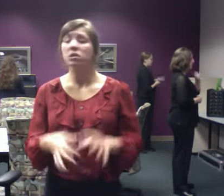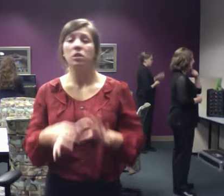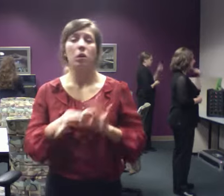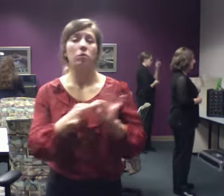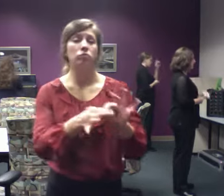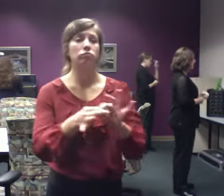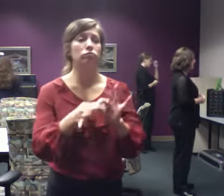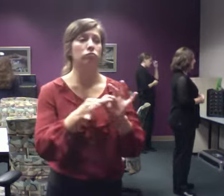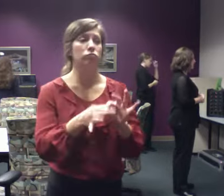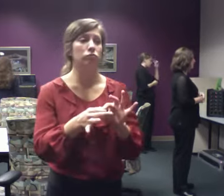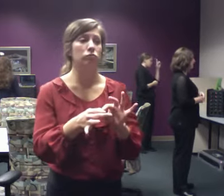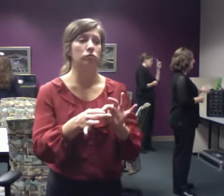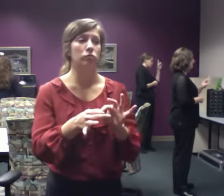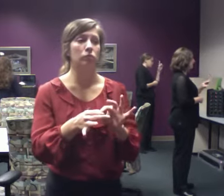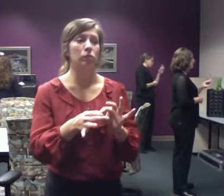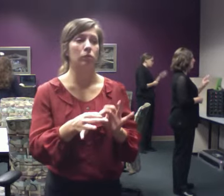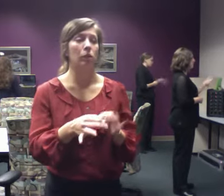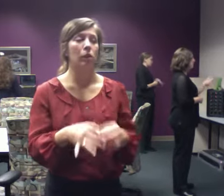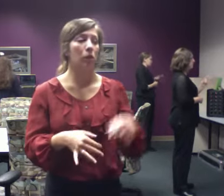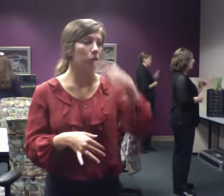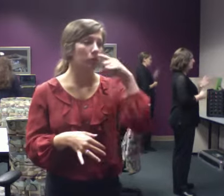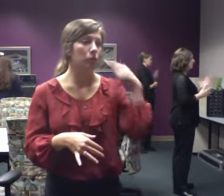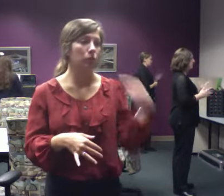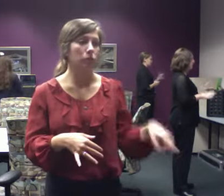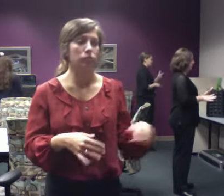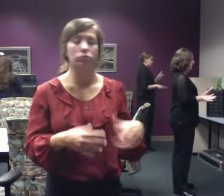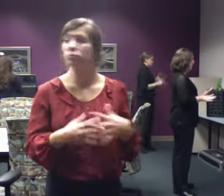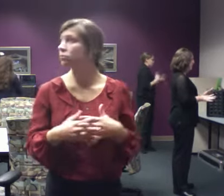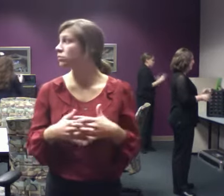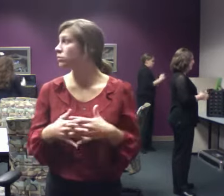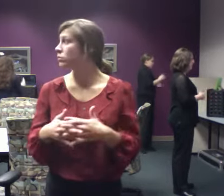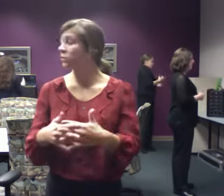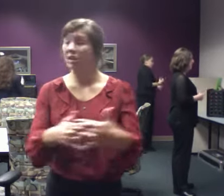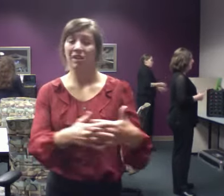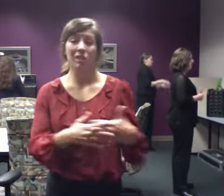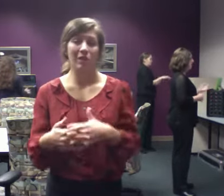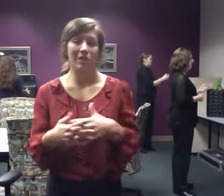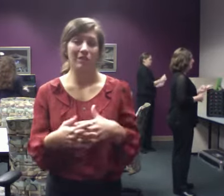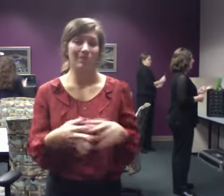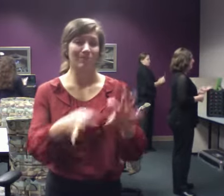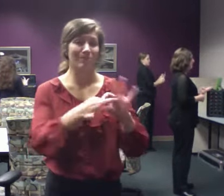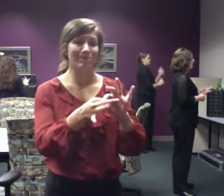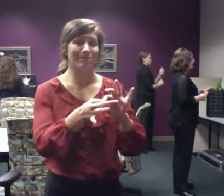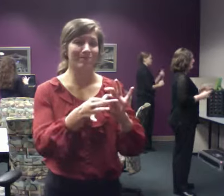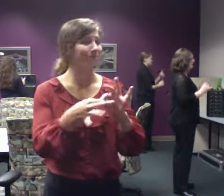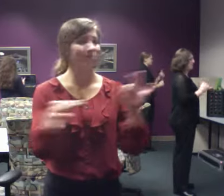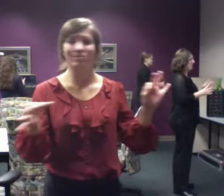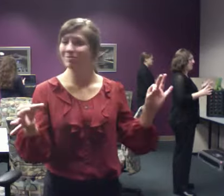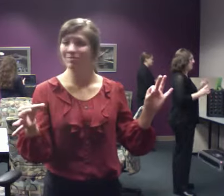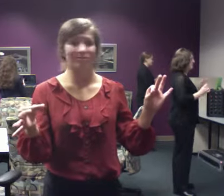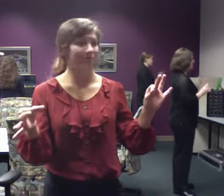II, is not a partnership, right? It is, you know, very subservient one, even to the point